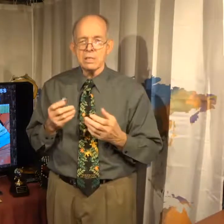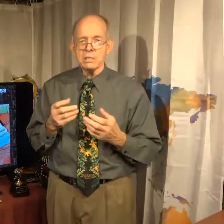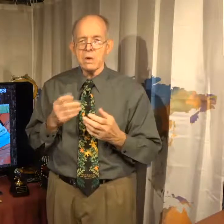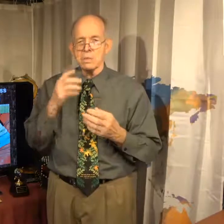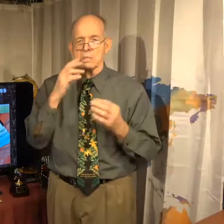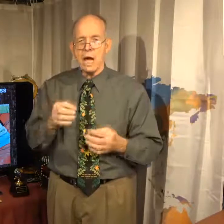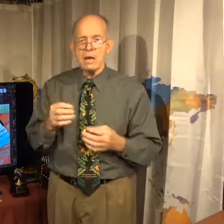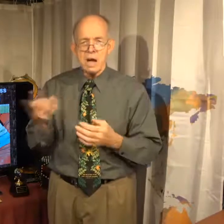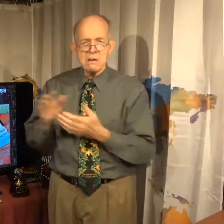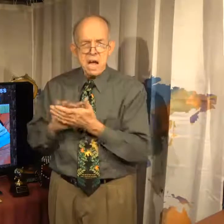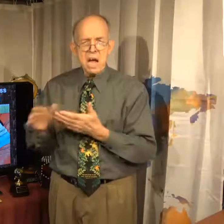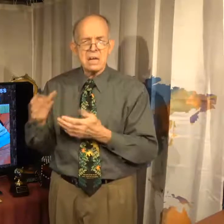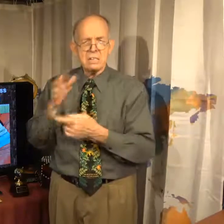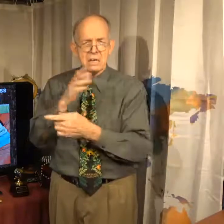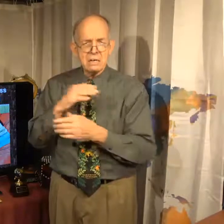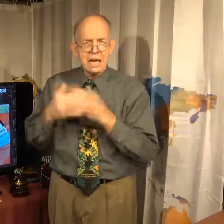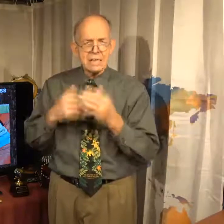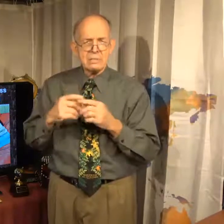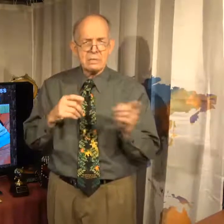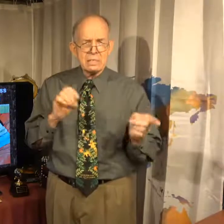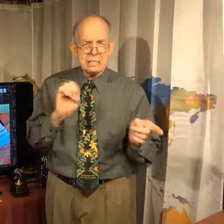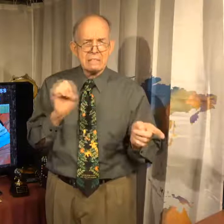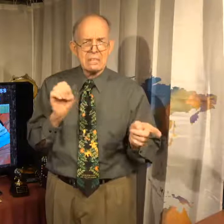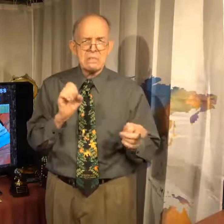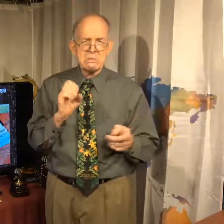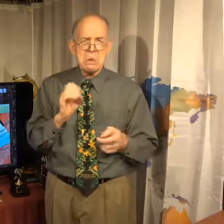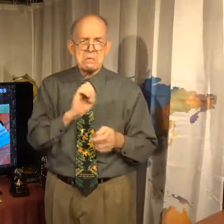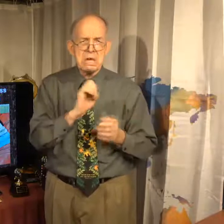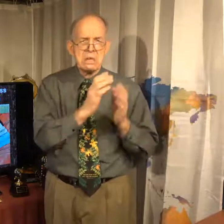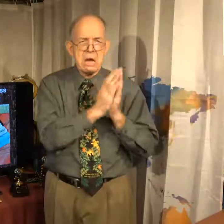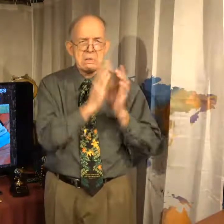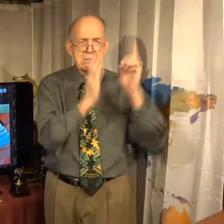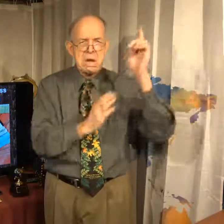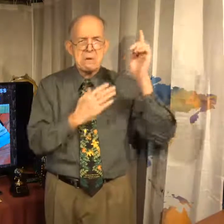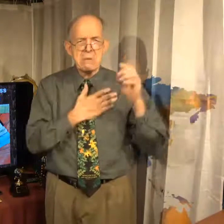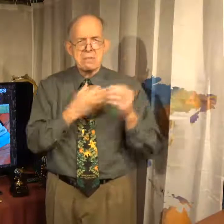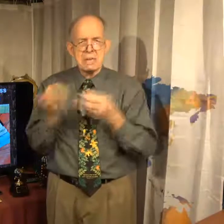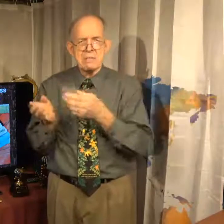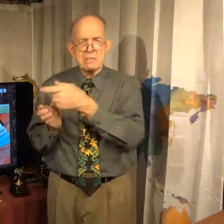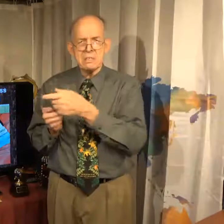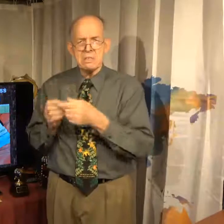So she said, now, thank you, the letter. So you have to ask God, please give it a